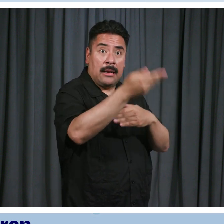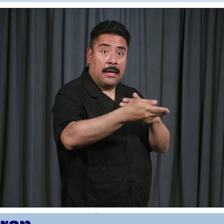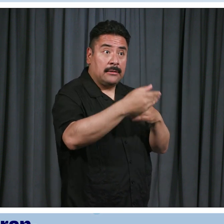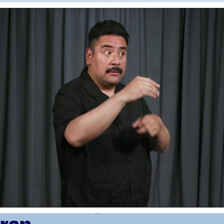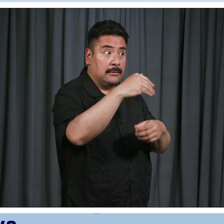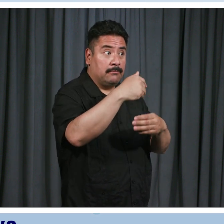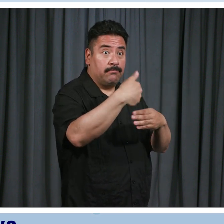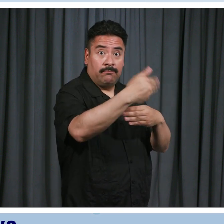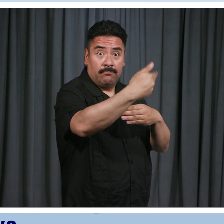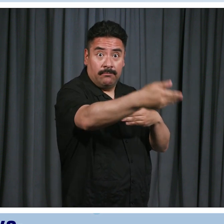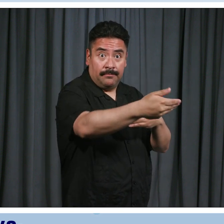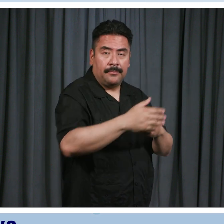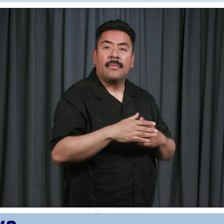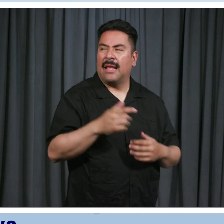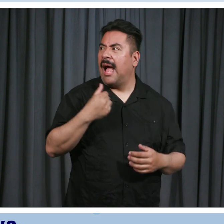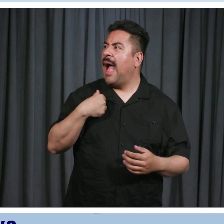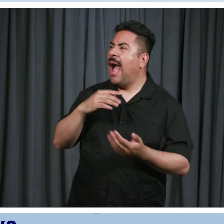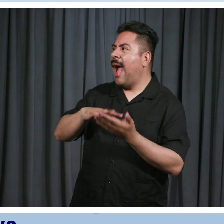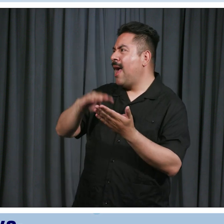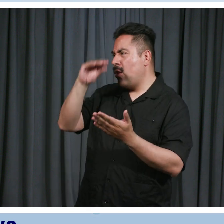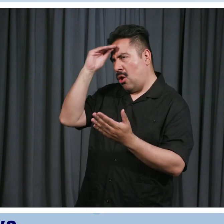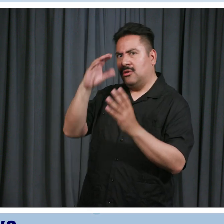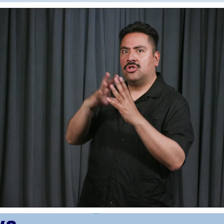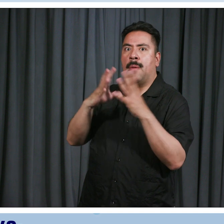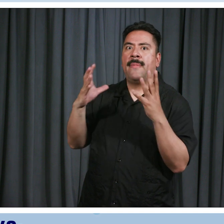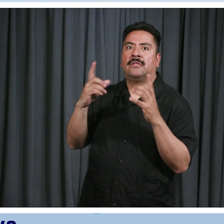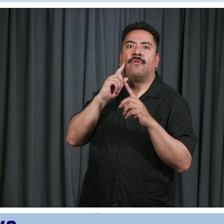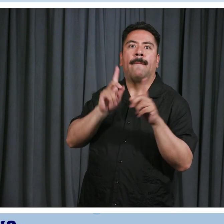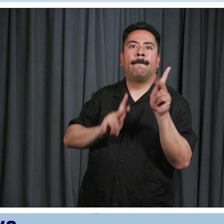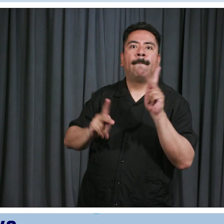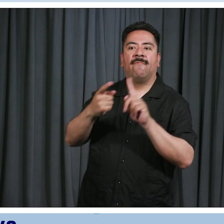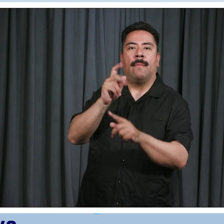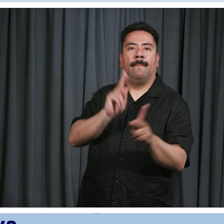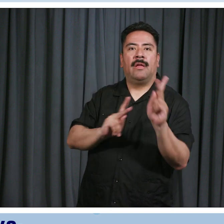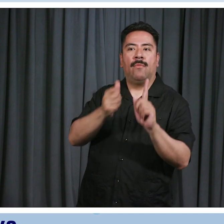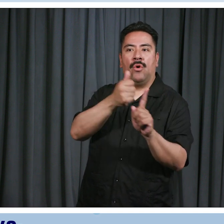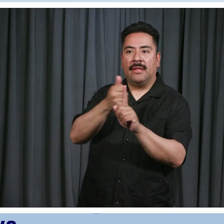role? I learned so much from people themselves who have